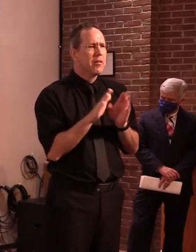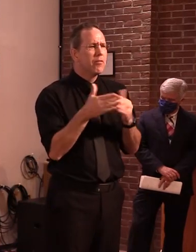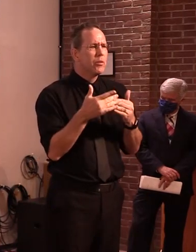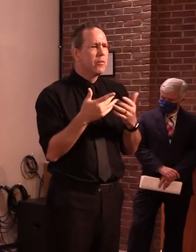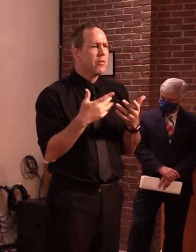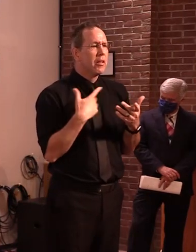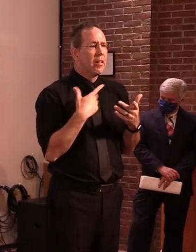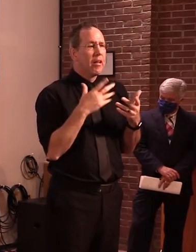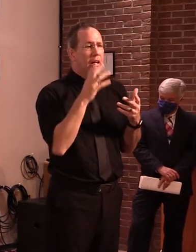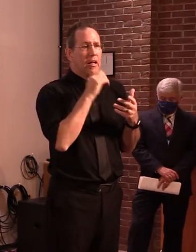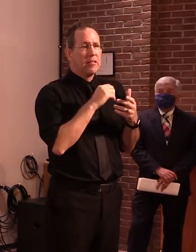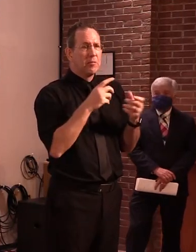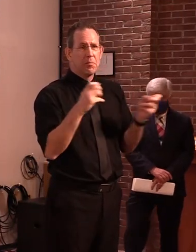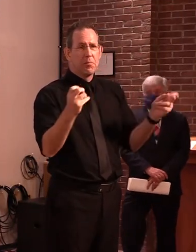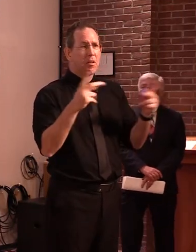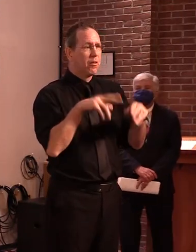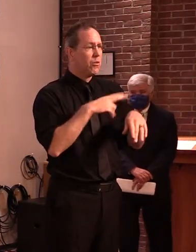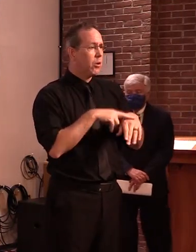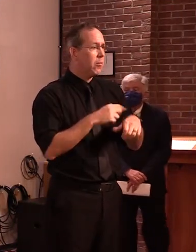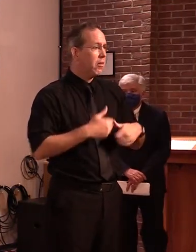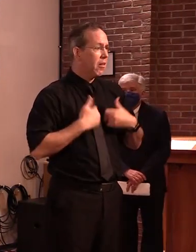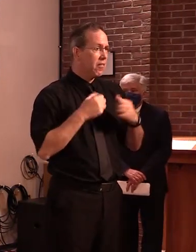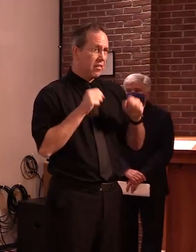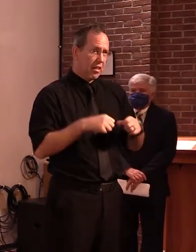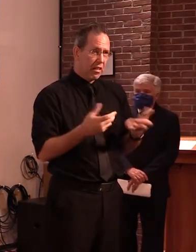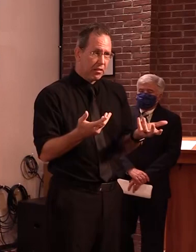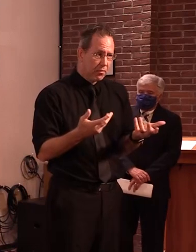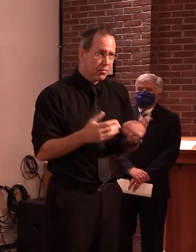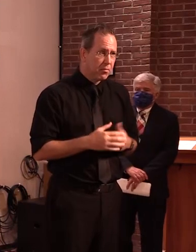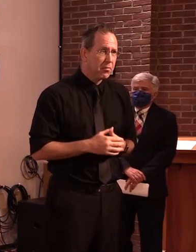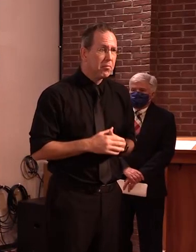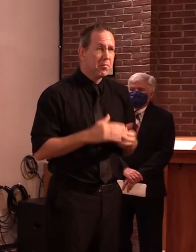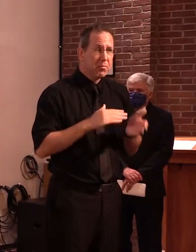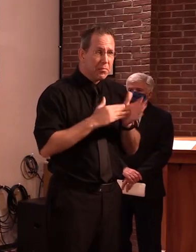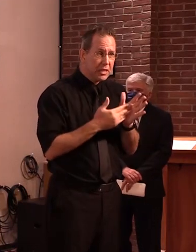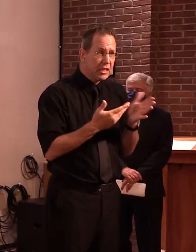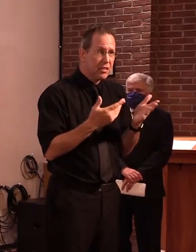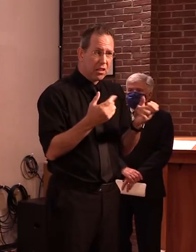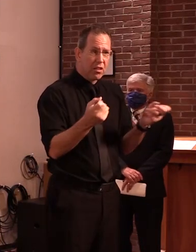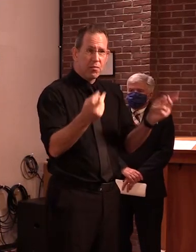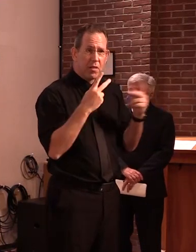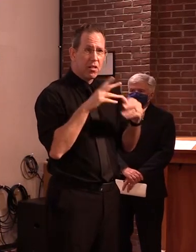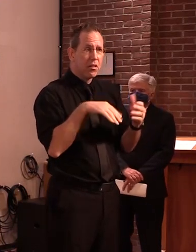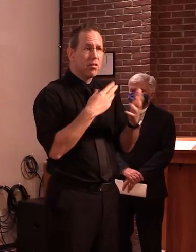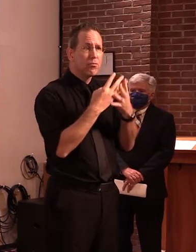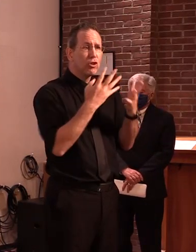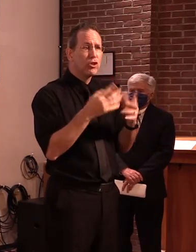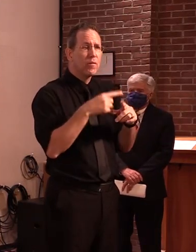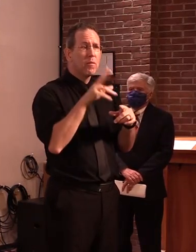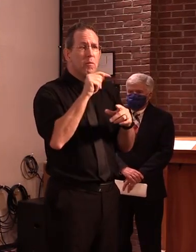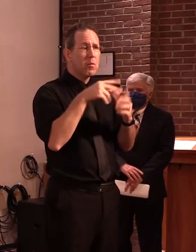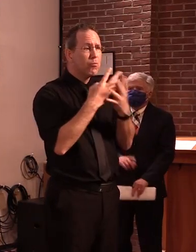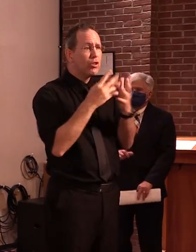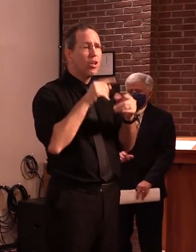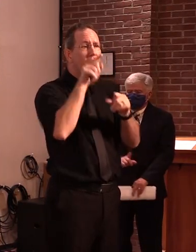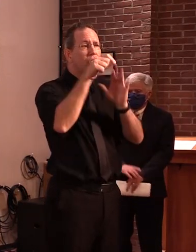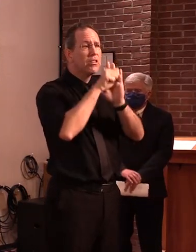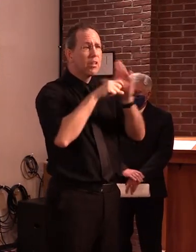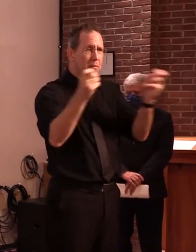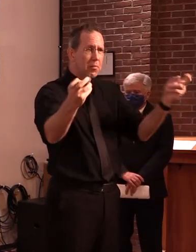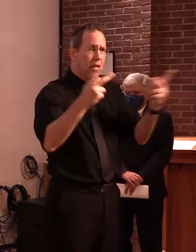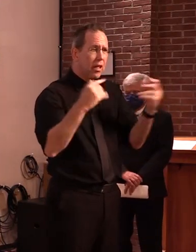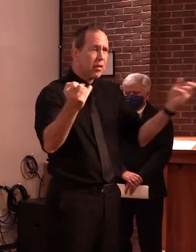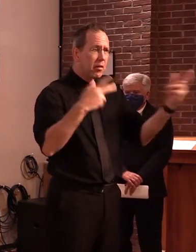normal, is the capacity going to be there in the system to bring people back? Yeah, quite